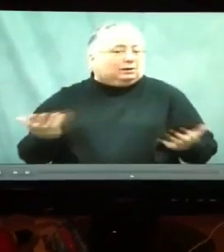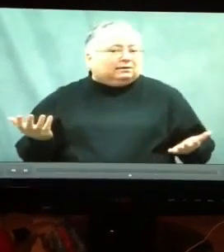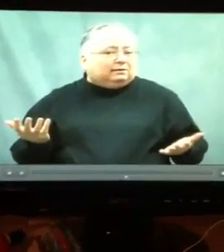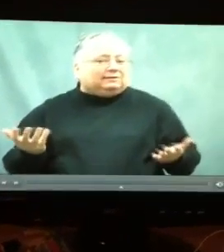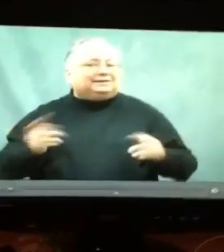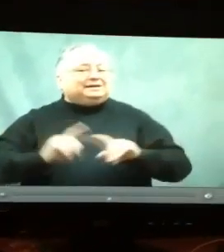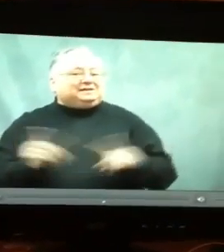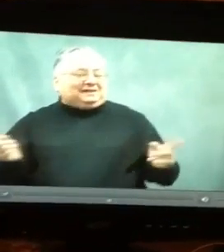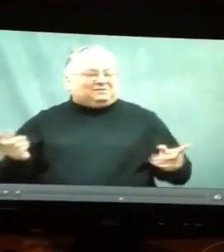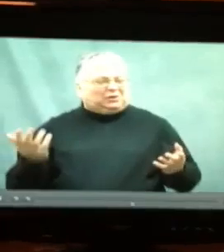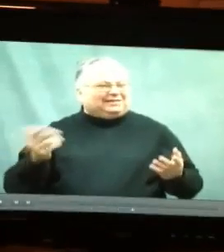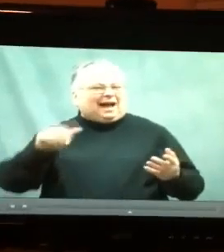But I think it's a good thing.